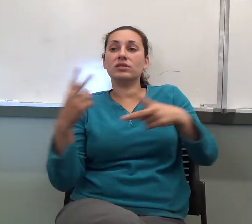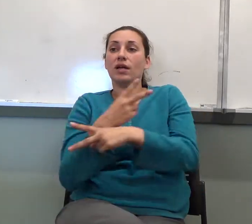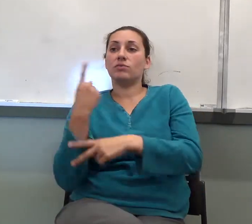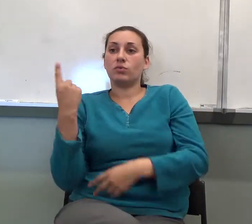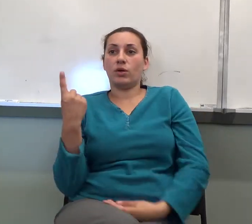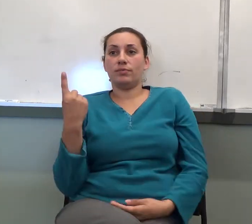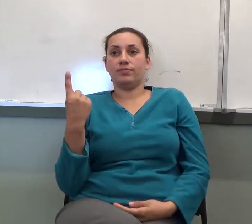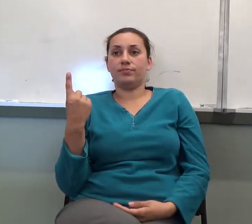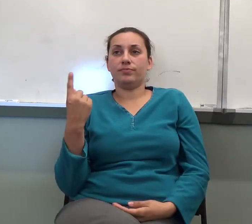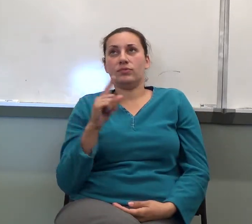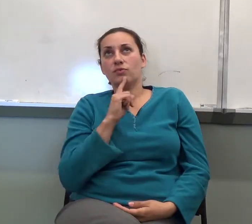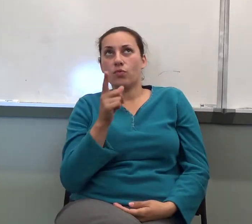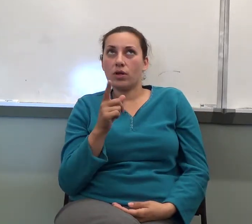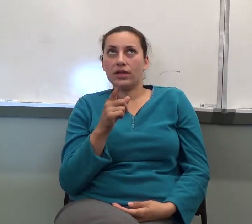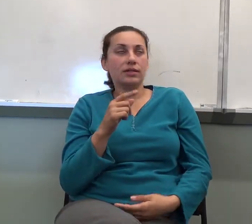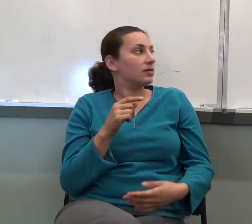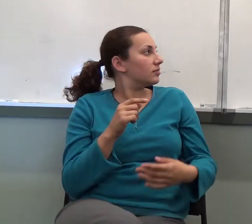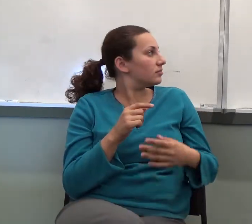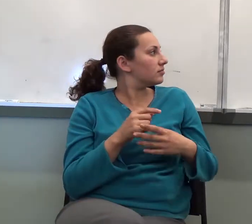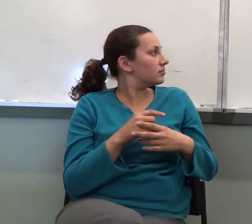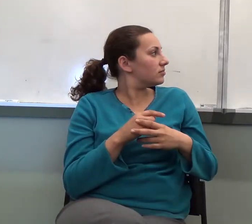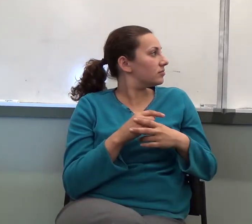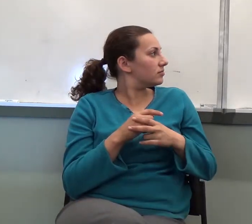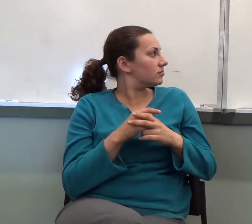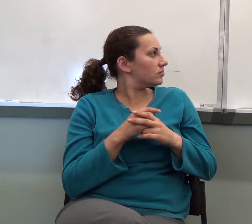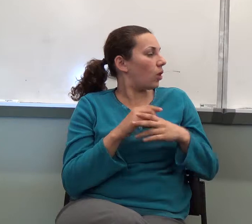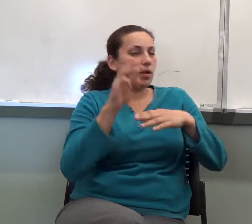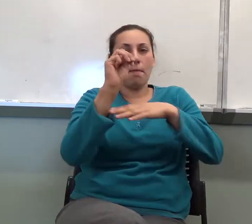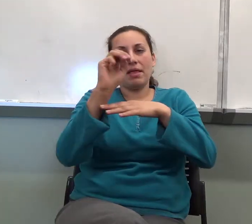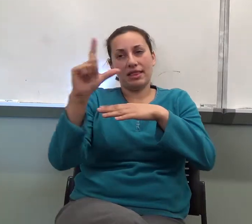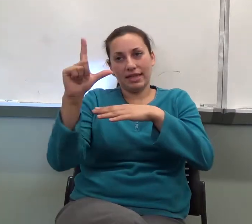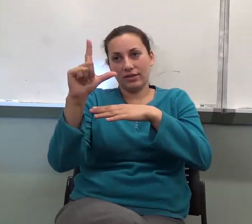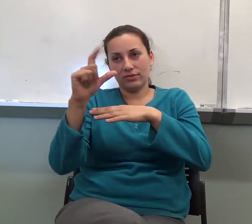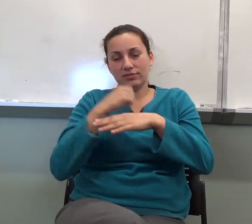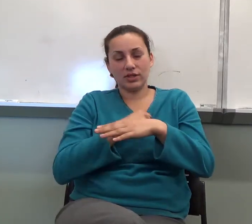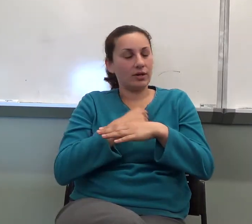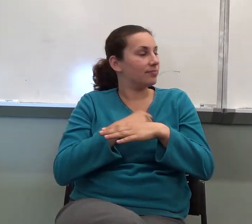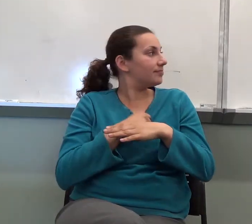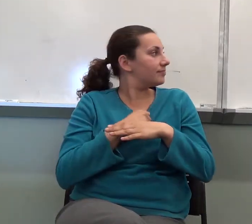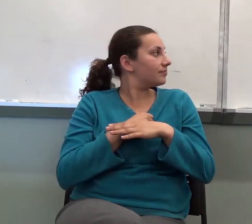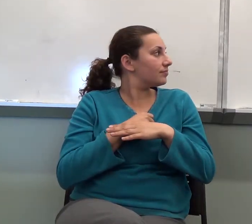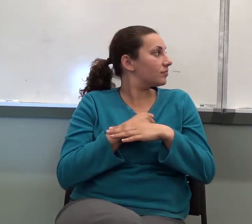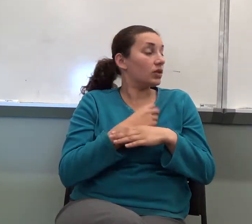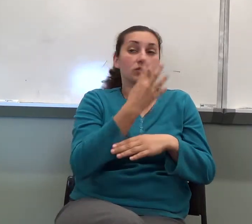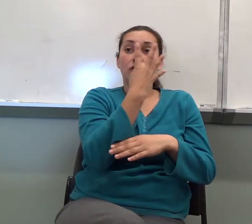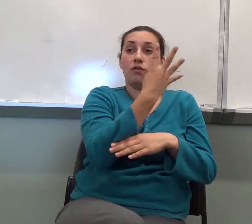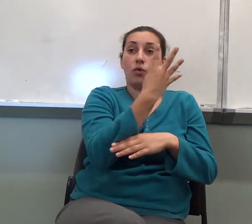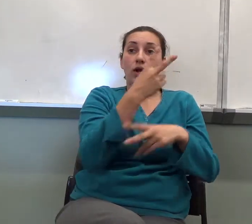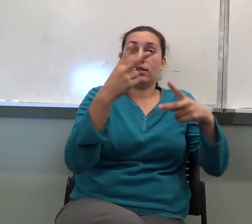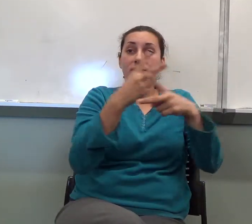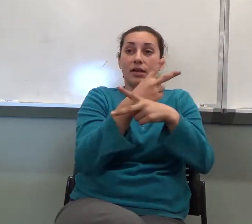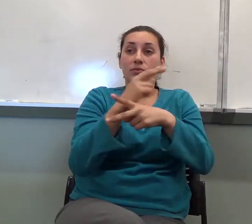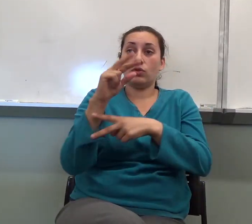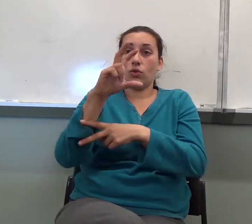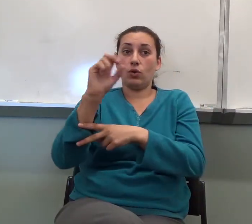multiplying by 1, so it's not changing anything. And we got 4 times 30, which is 120. That would be milliliters, so there's the